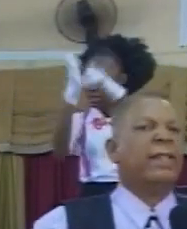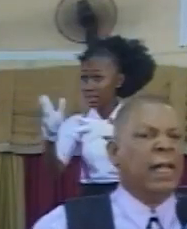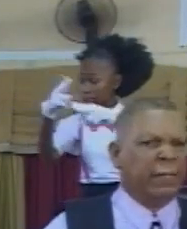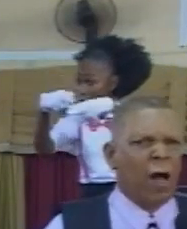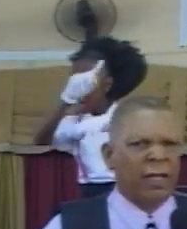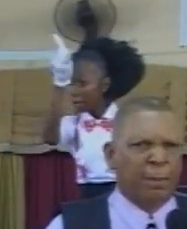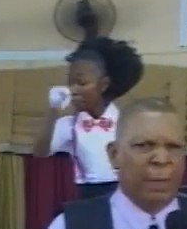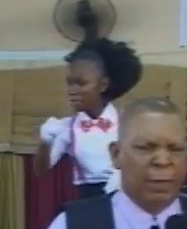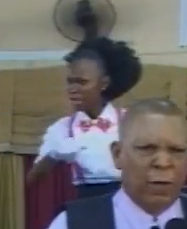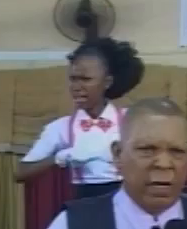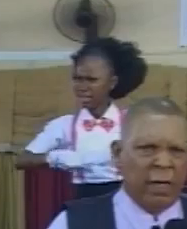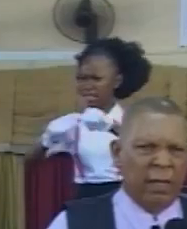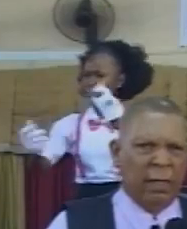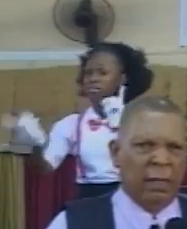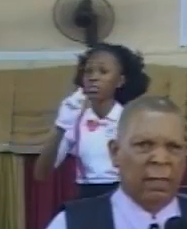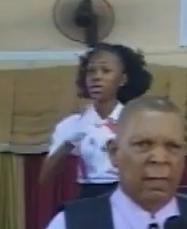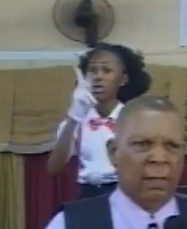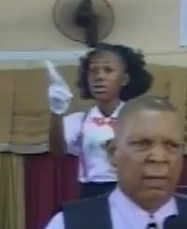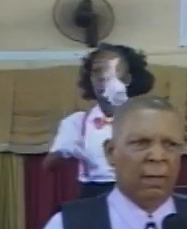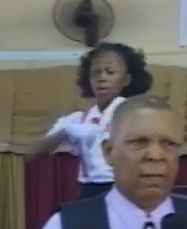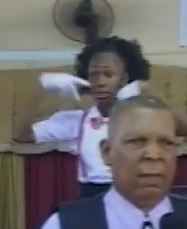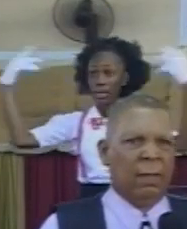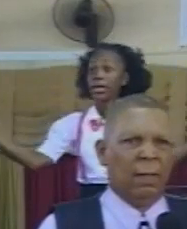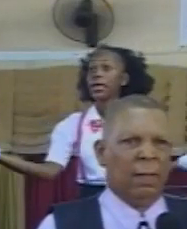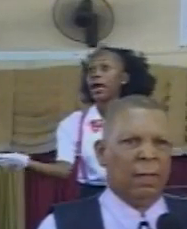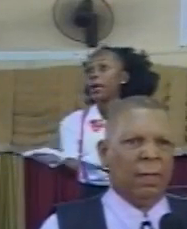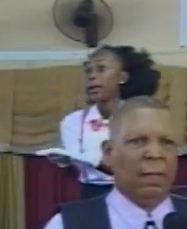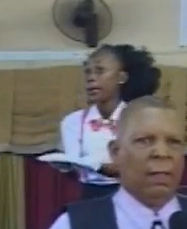And he's still talking to people down here.